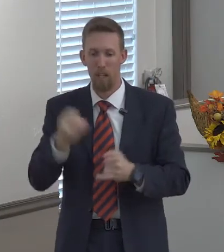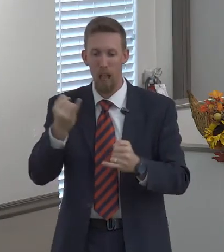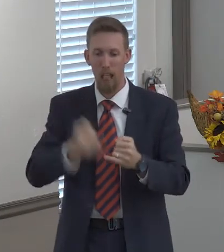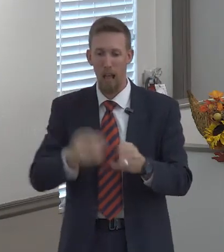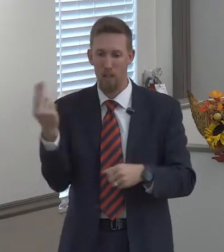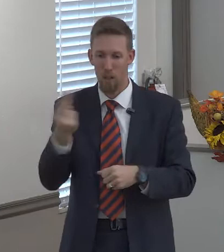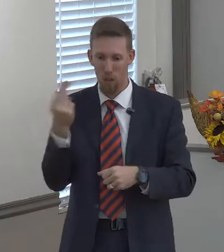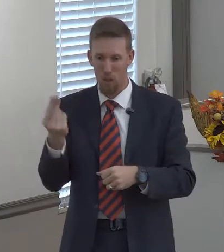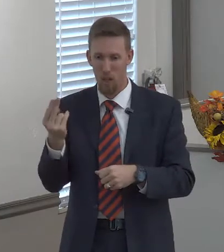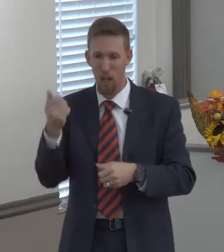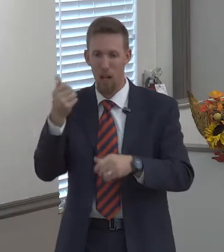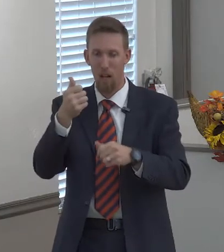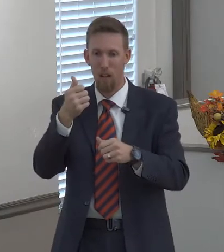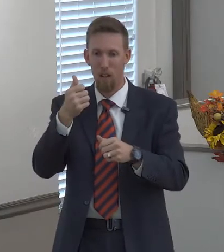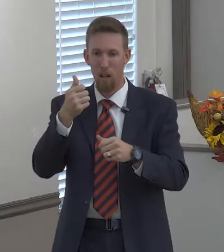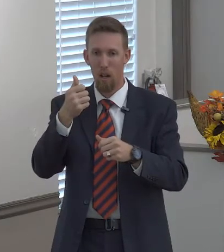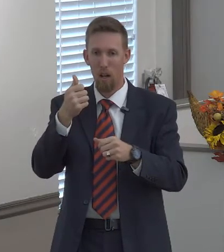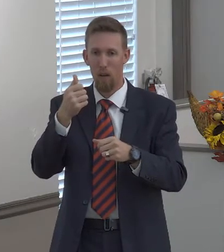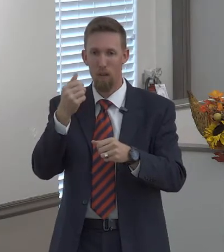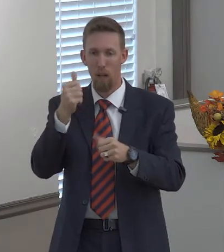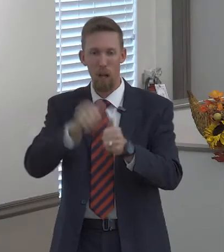celebrated November 26th,